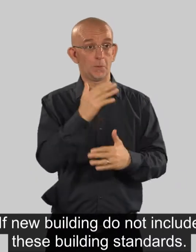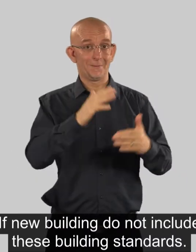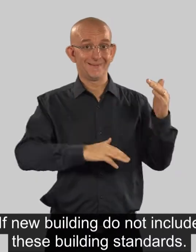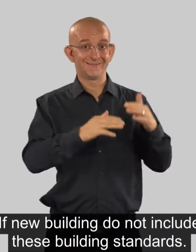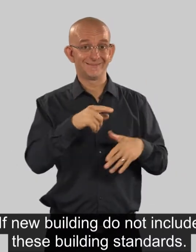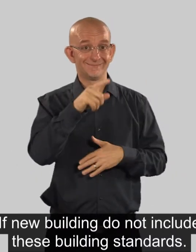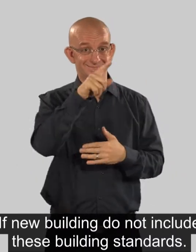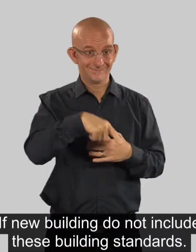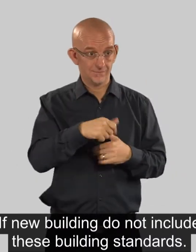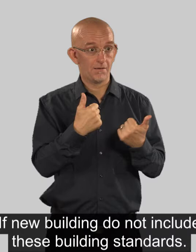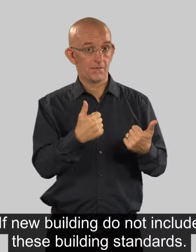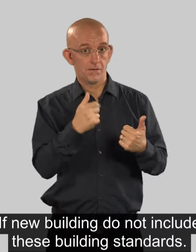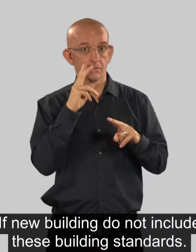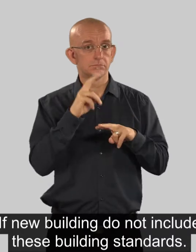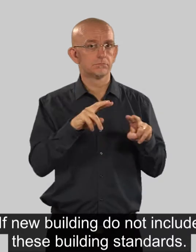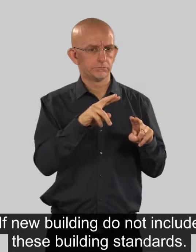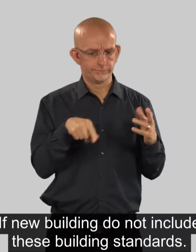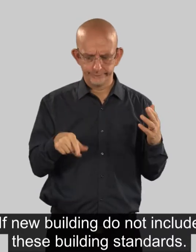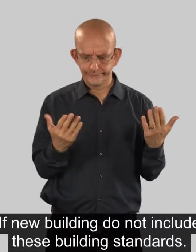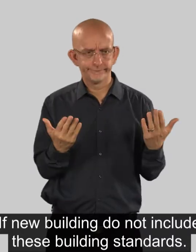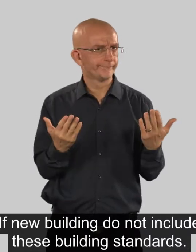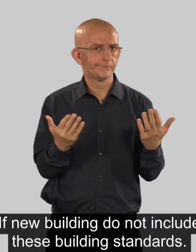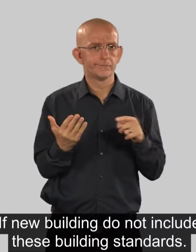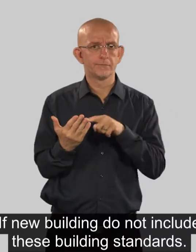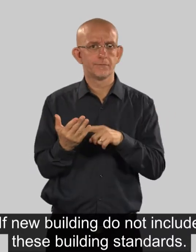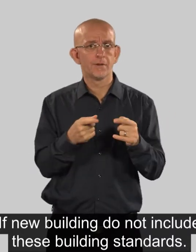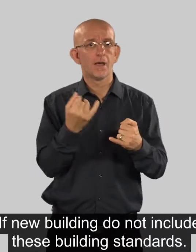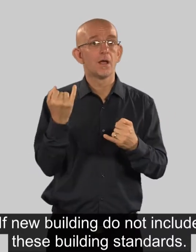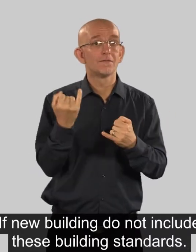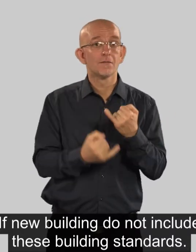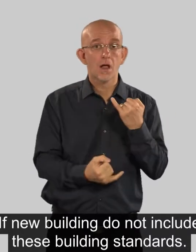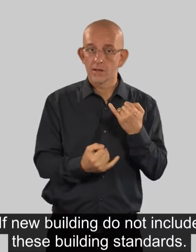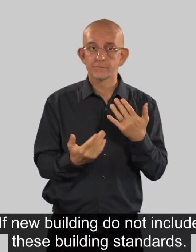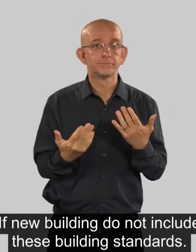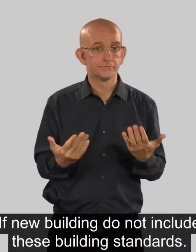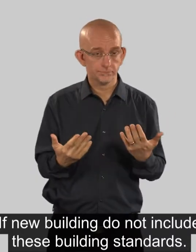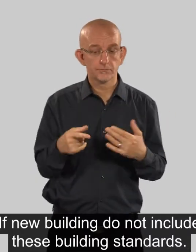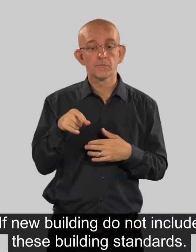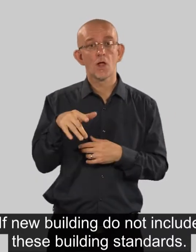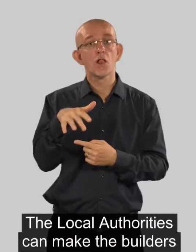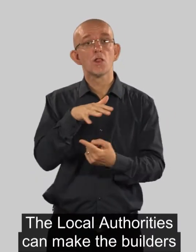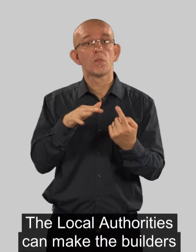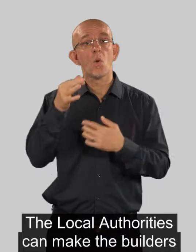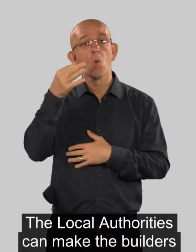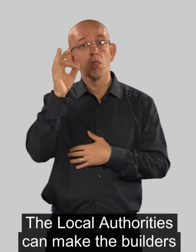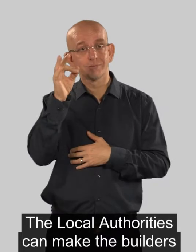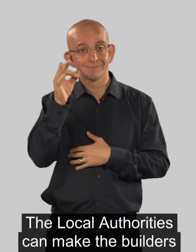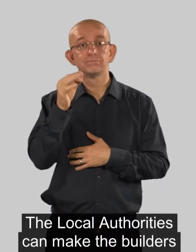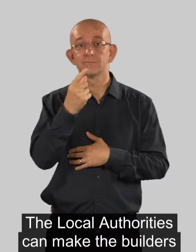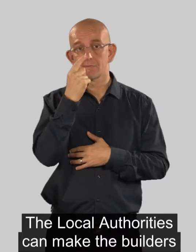If new buildings do not include these building standards, the local authorities can